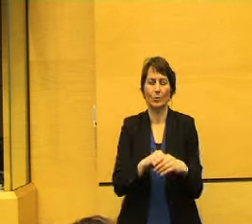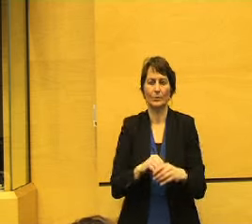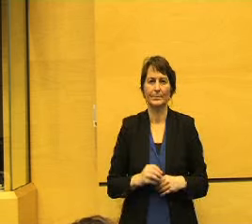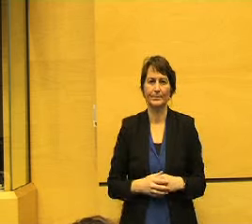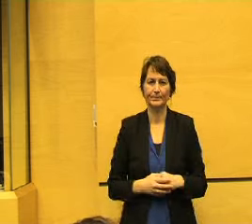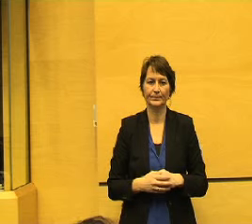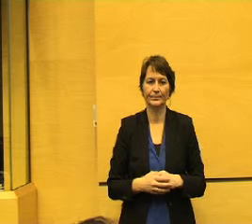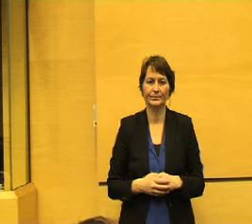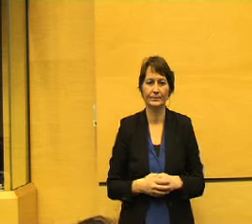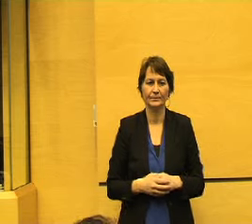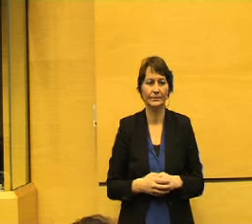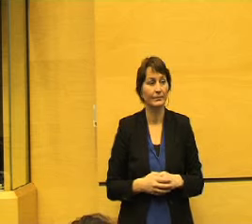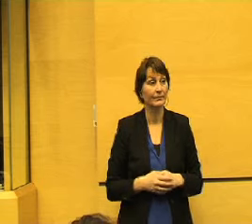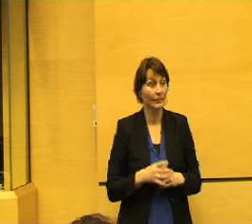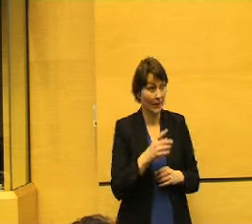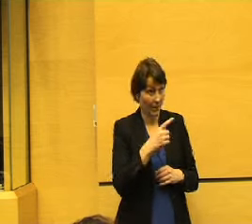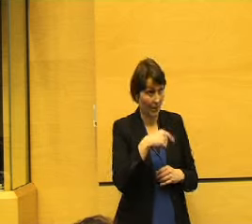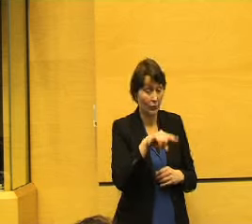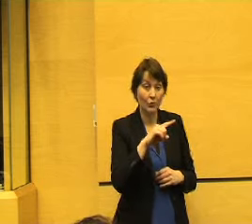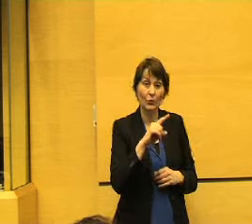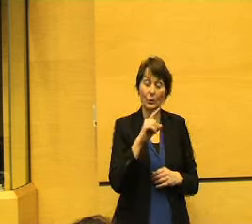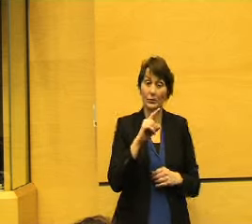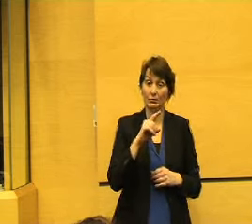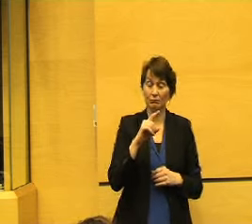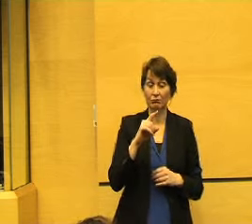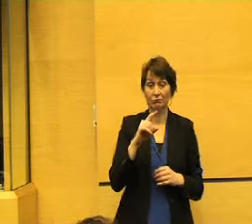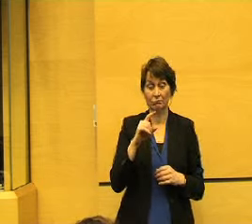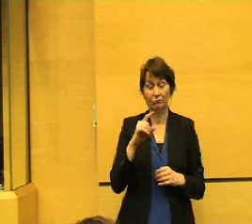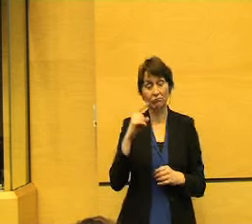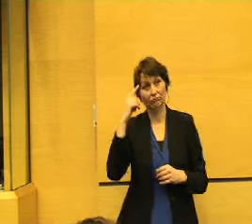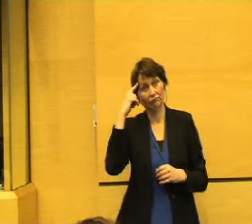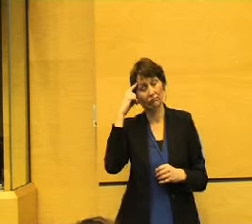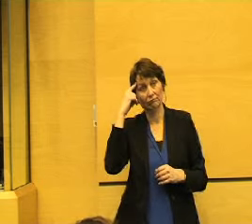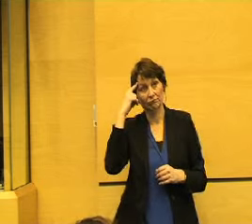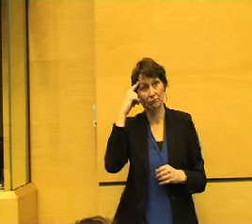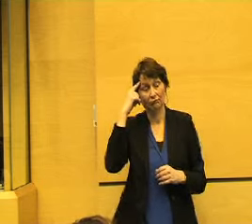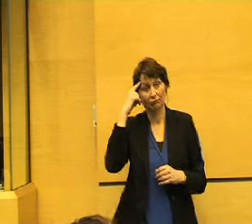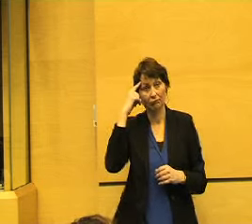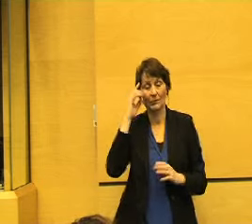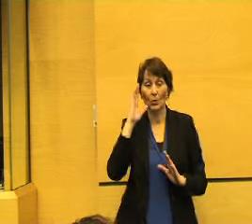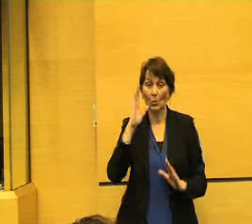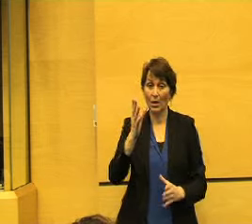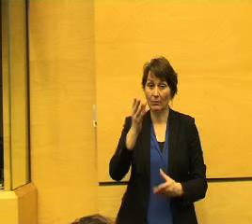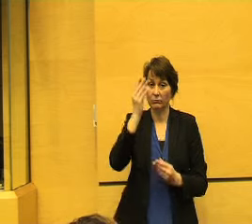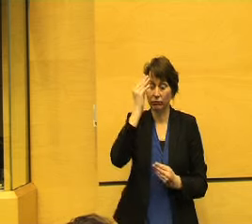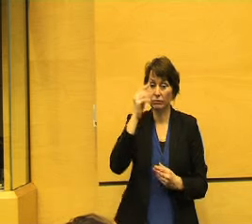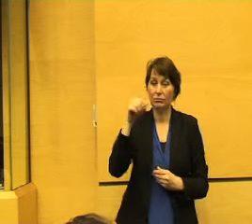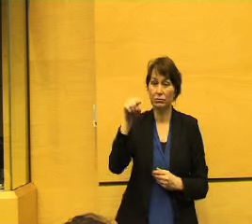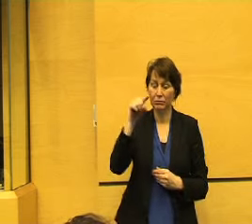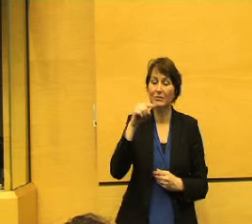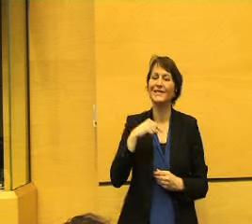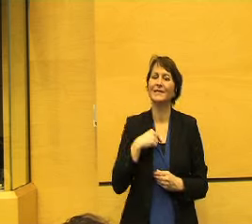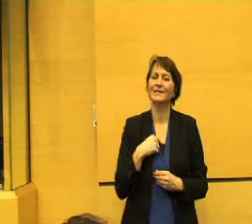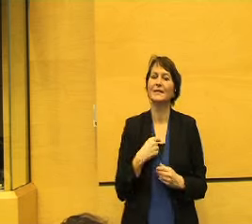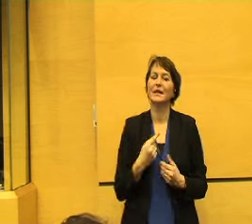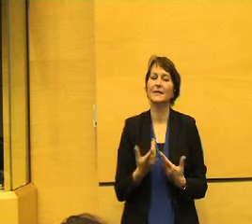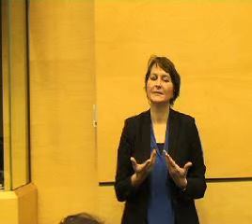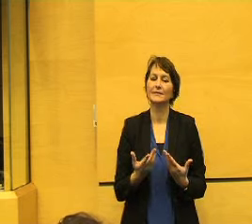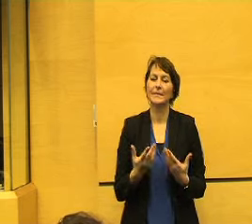And are you taking into consideration the newly